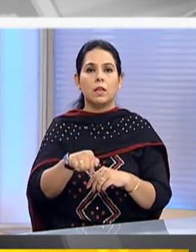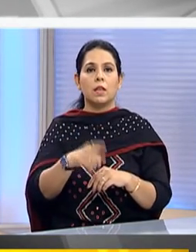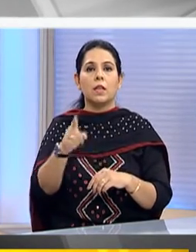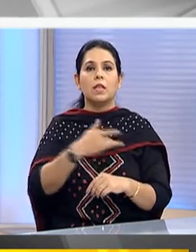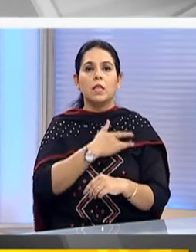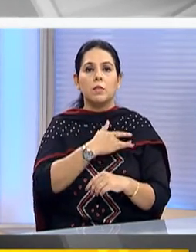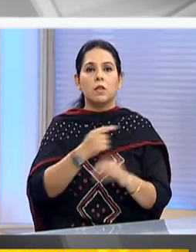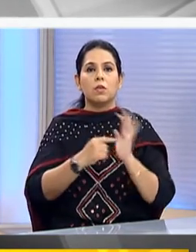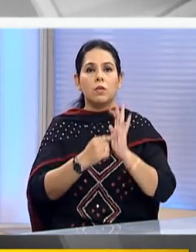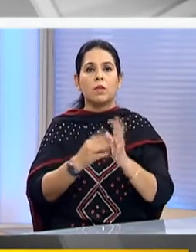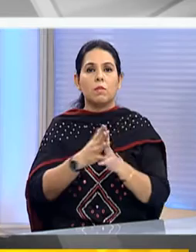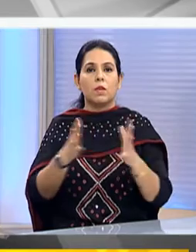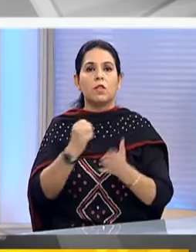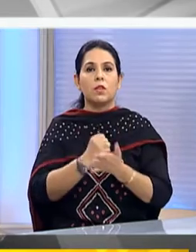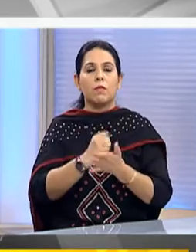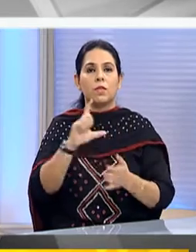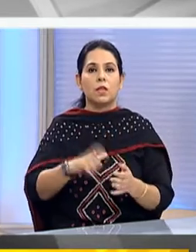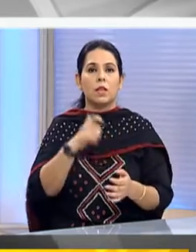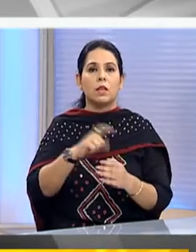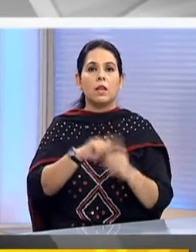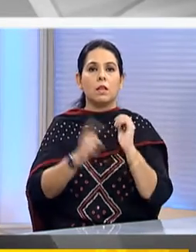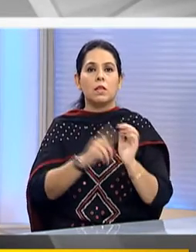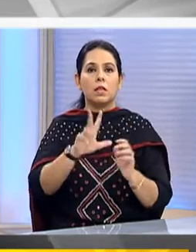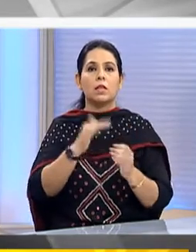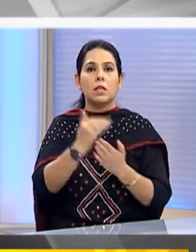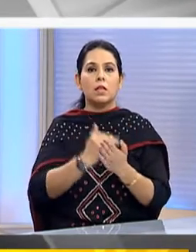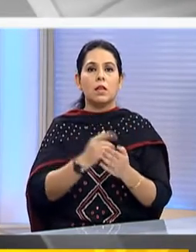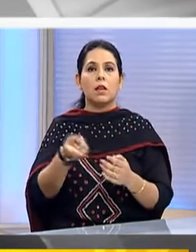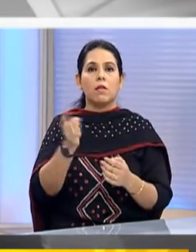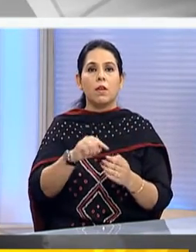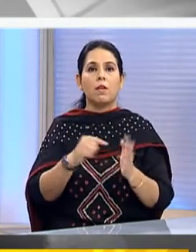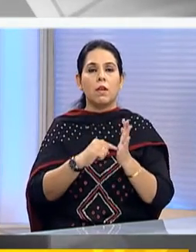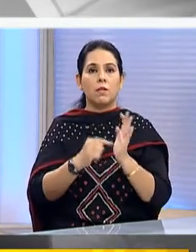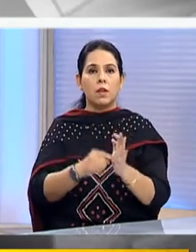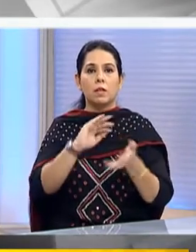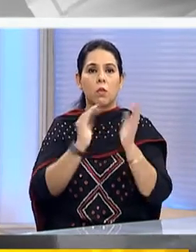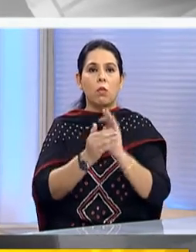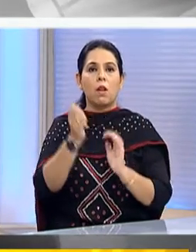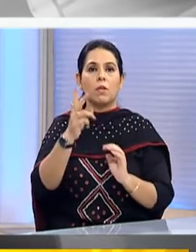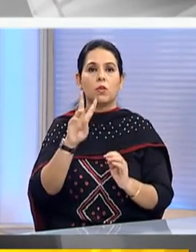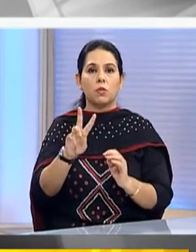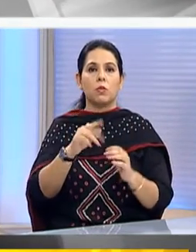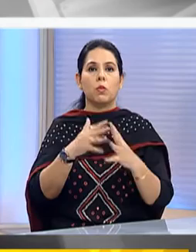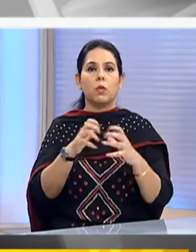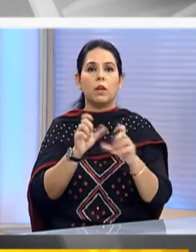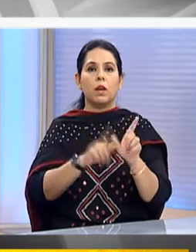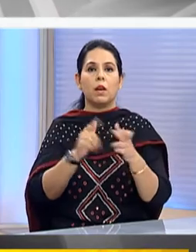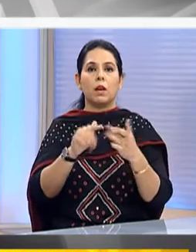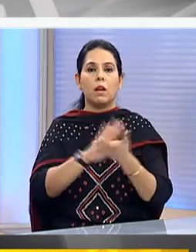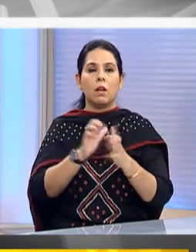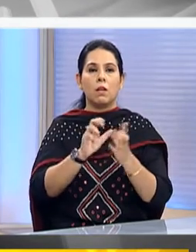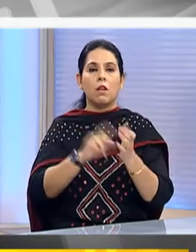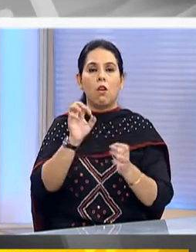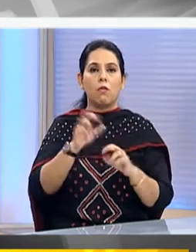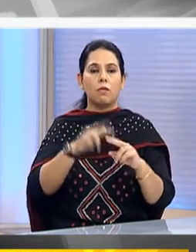scoreline. She's expected to face a much tougher challenge in last 8 stage as she will now face world number 2 Wang Yihan